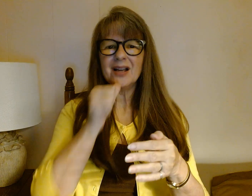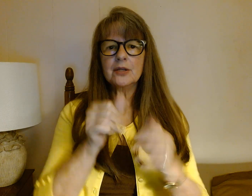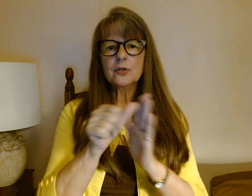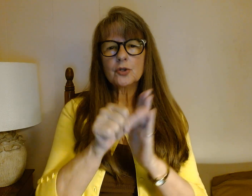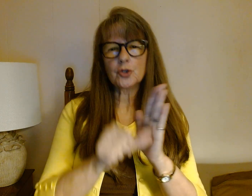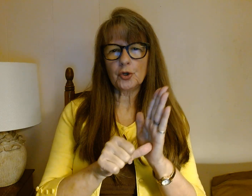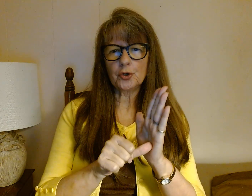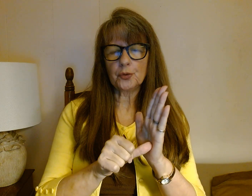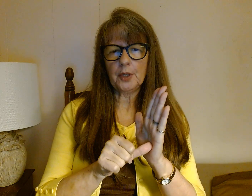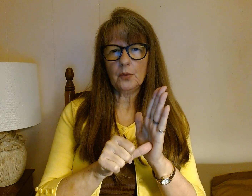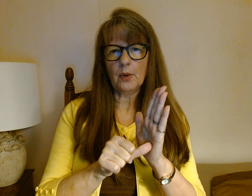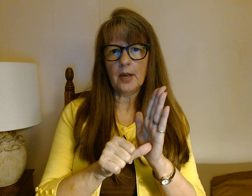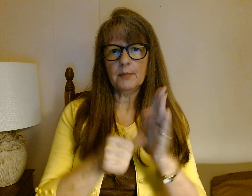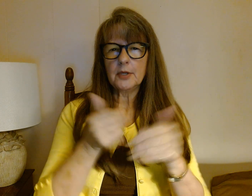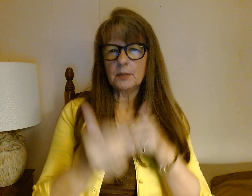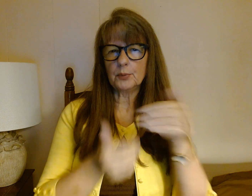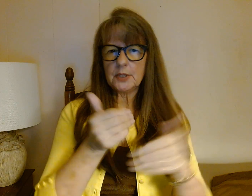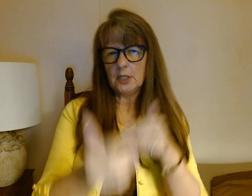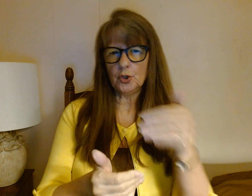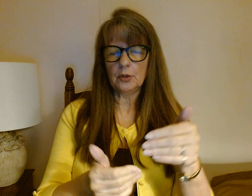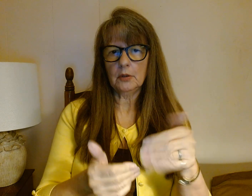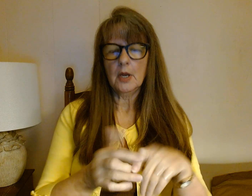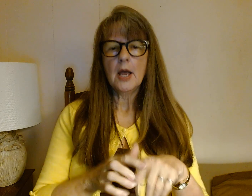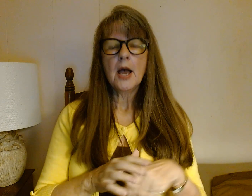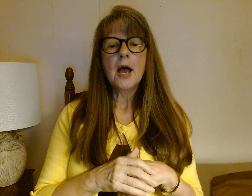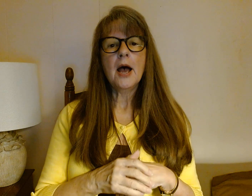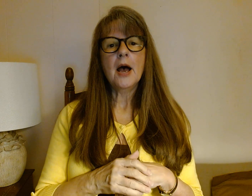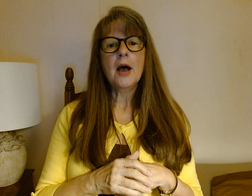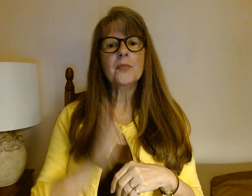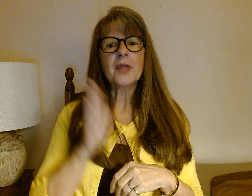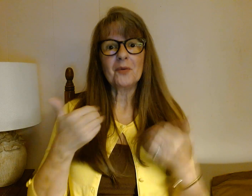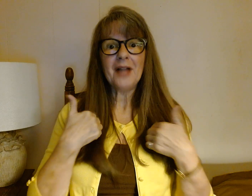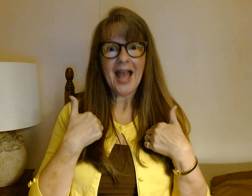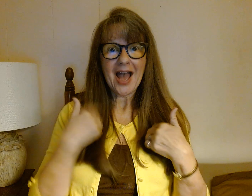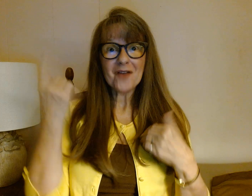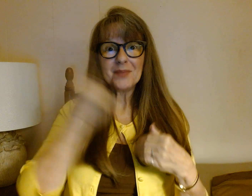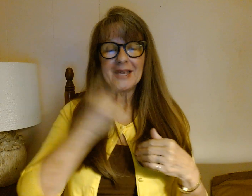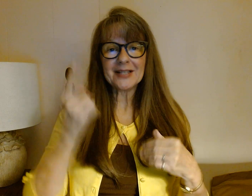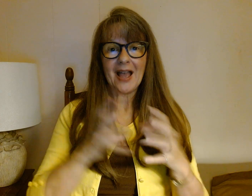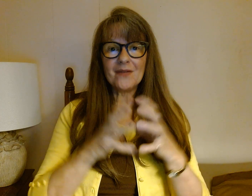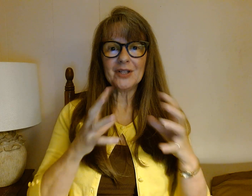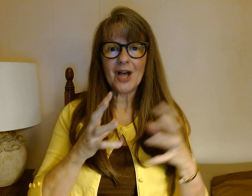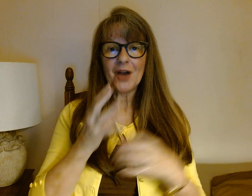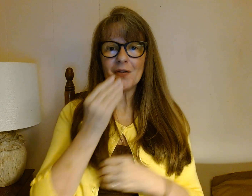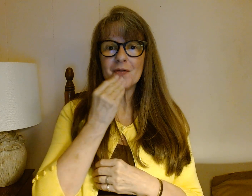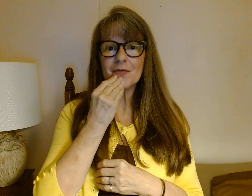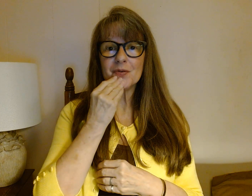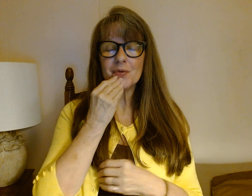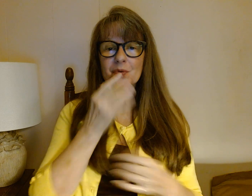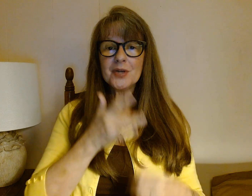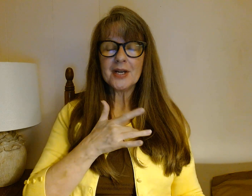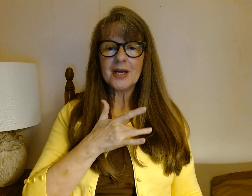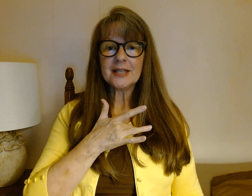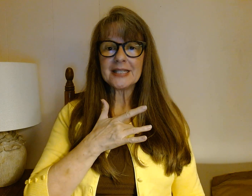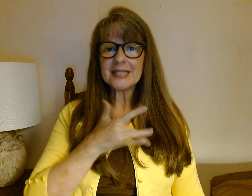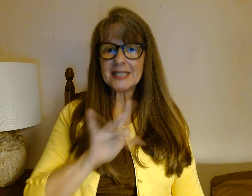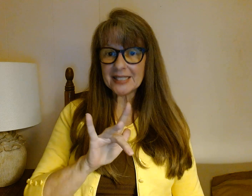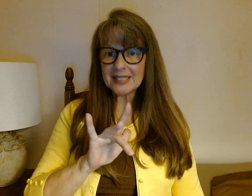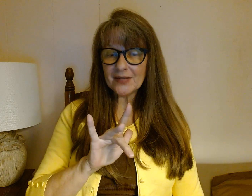not surgery, right? But it's a procedure that I will have because I have a lot of food